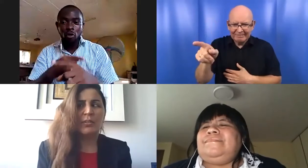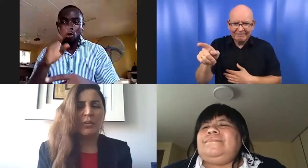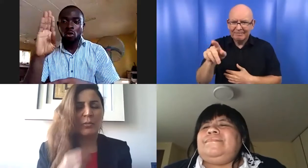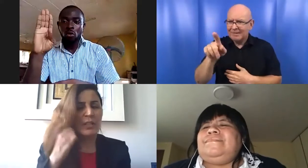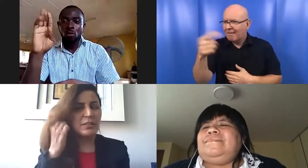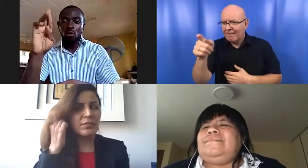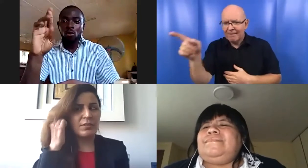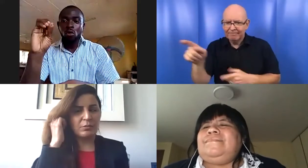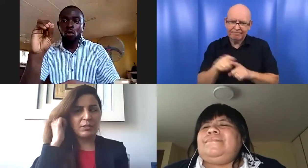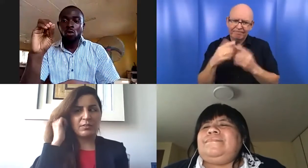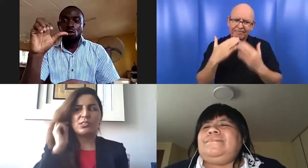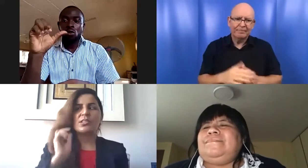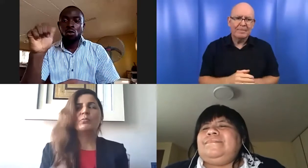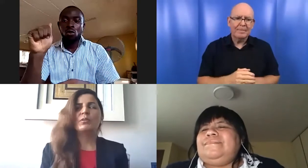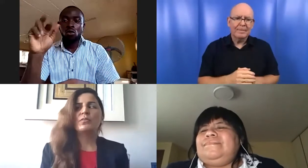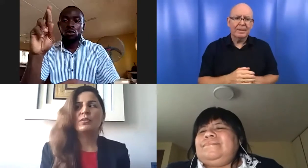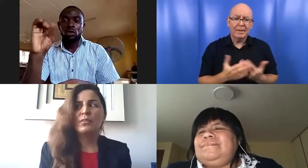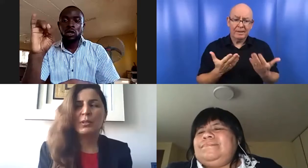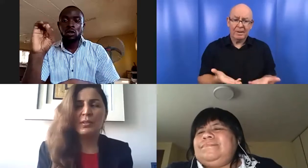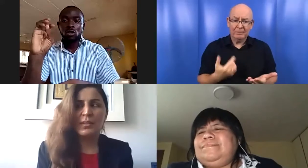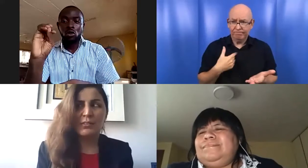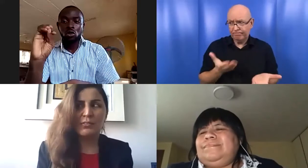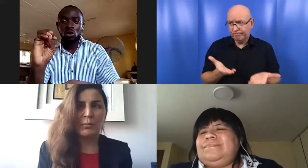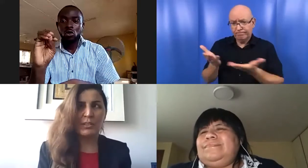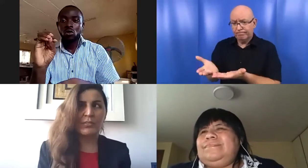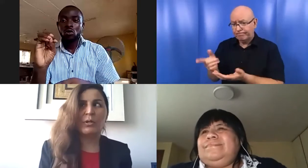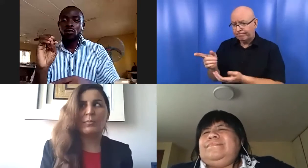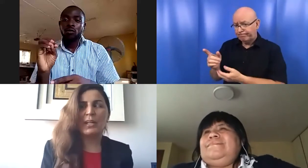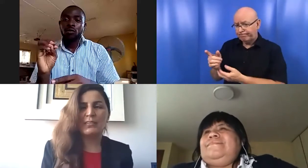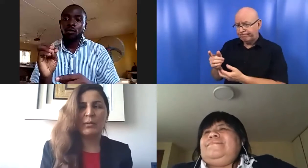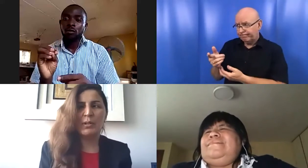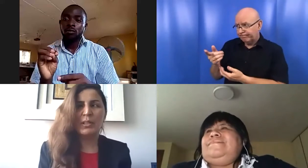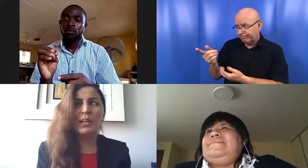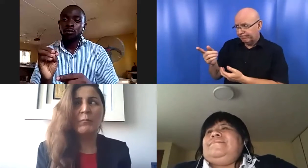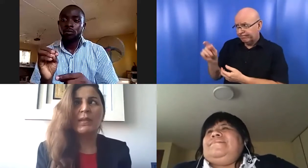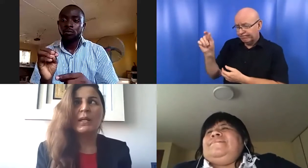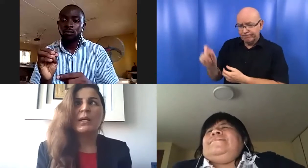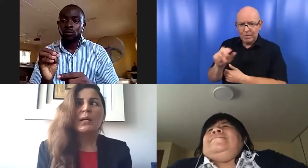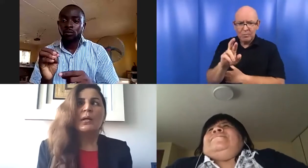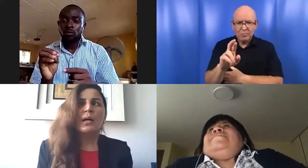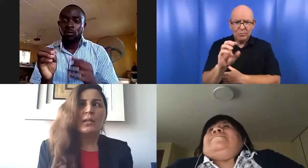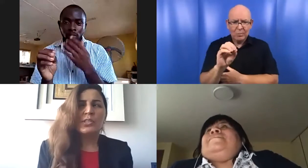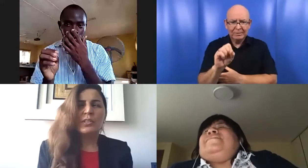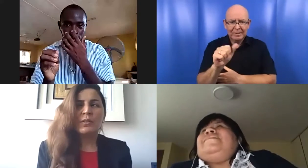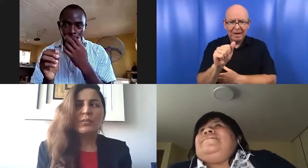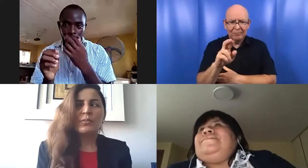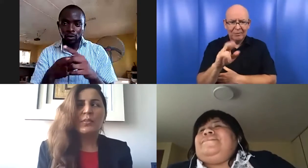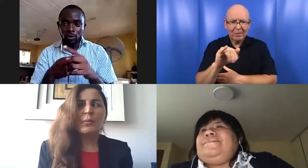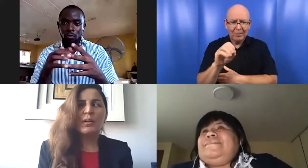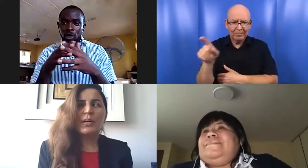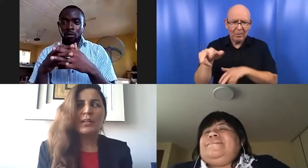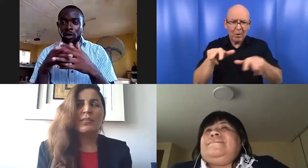from RAYADES, the Organization of Persons with Disabilities and Their Families from Latin America. She's going